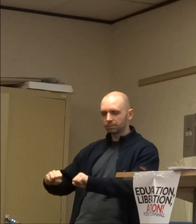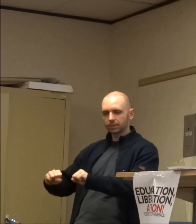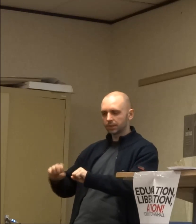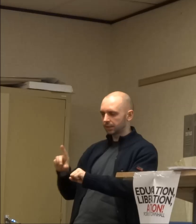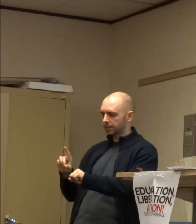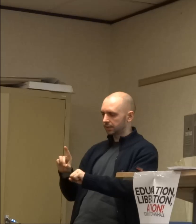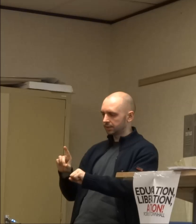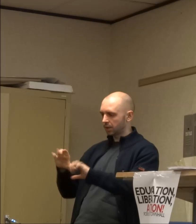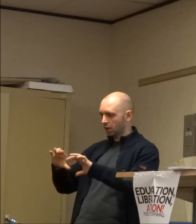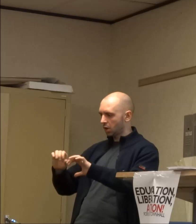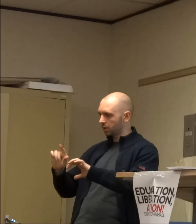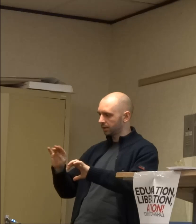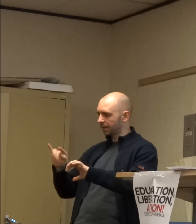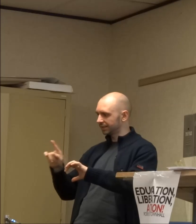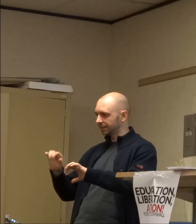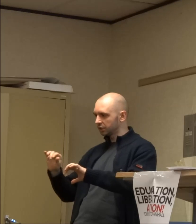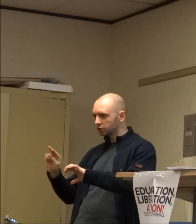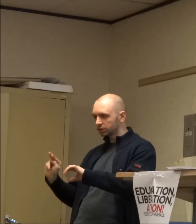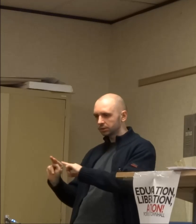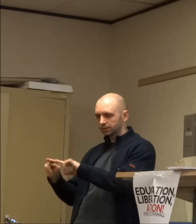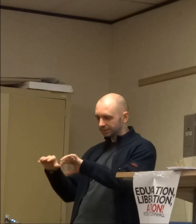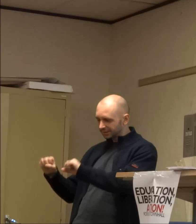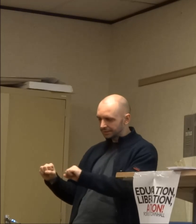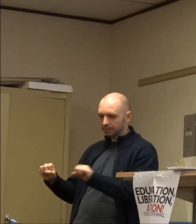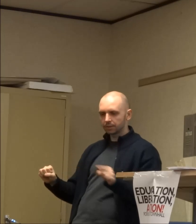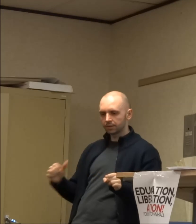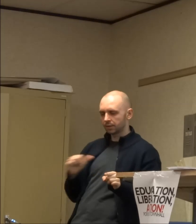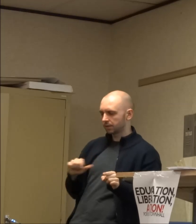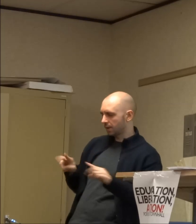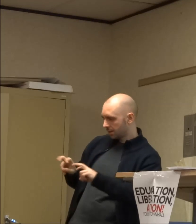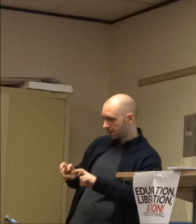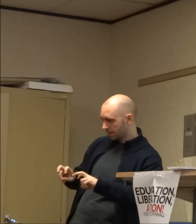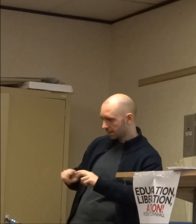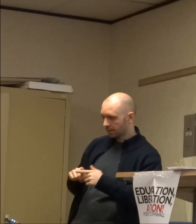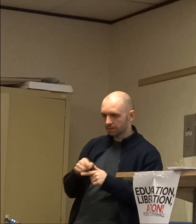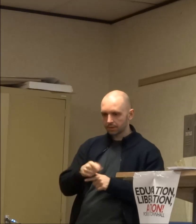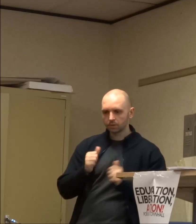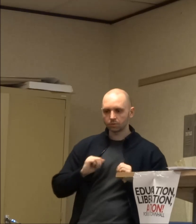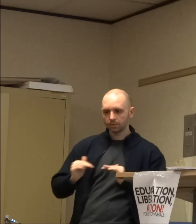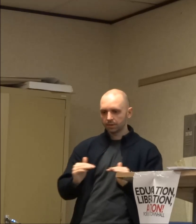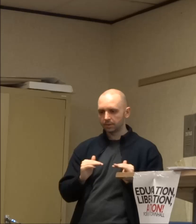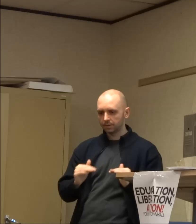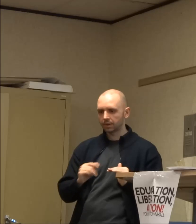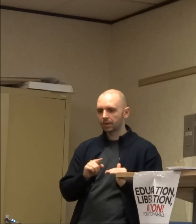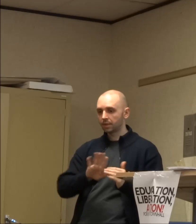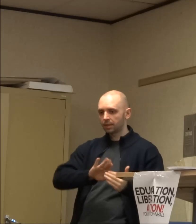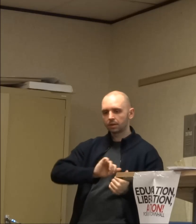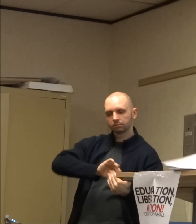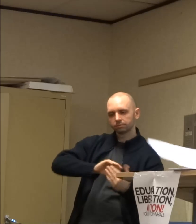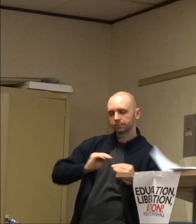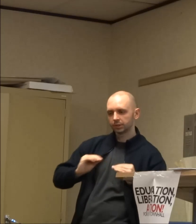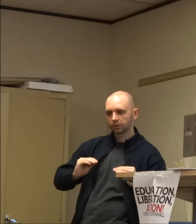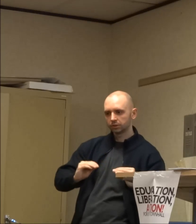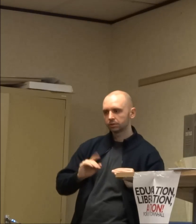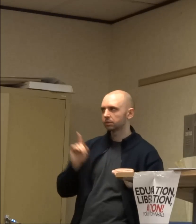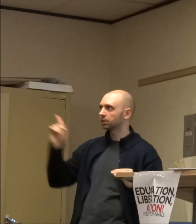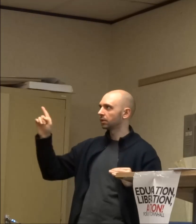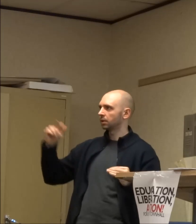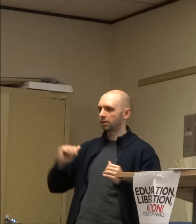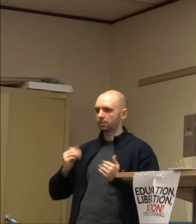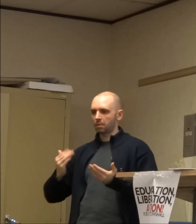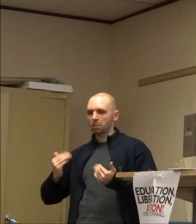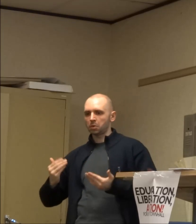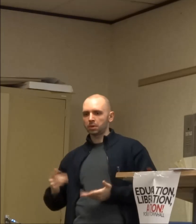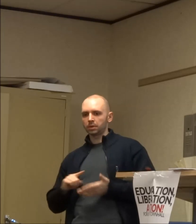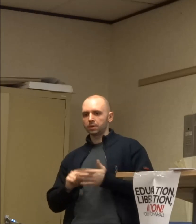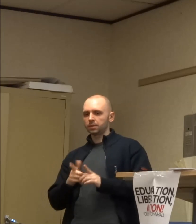to TYP, and the proposed policies would be disruptive to this sort of pedagogy. We are currently